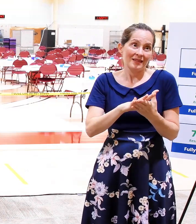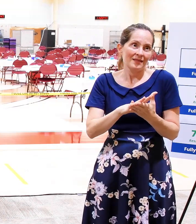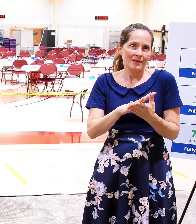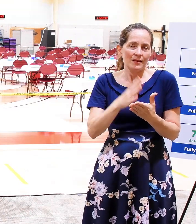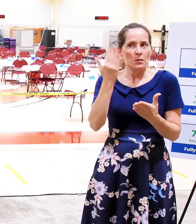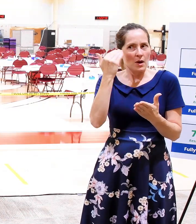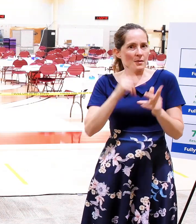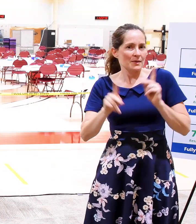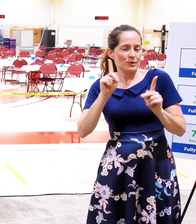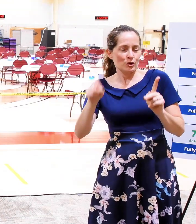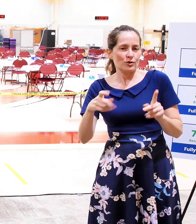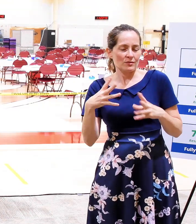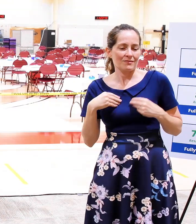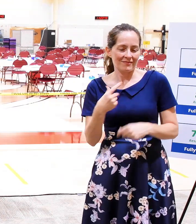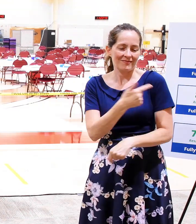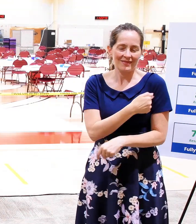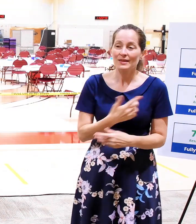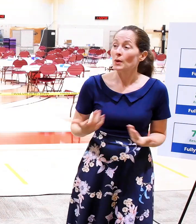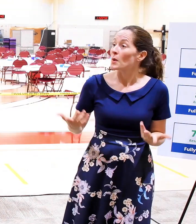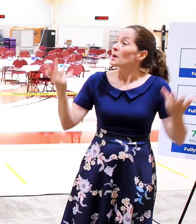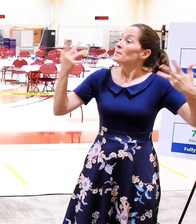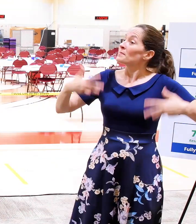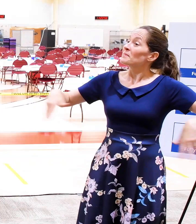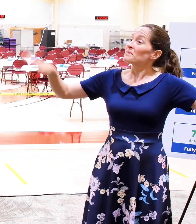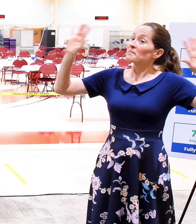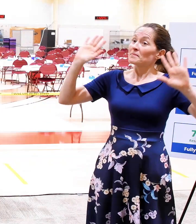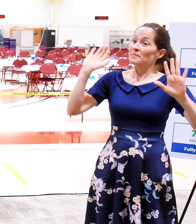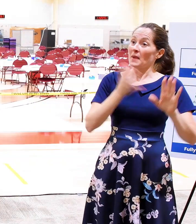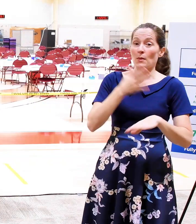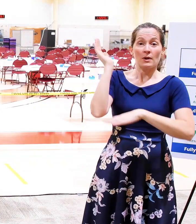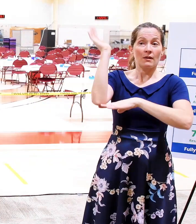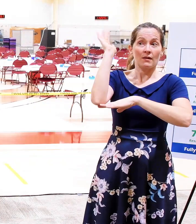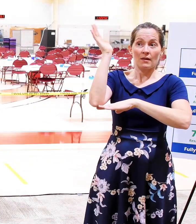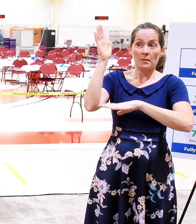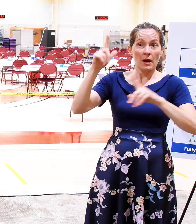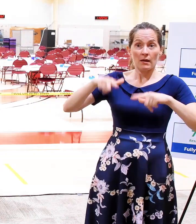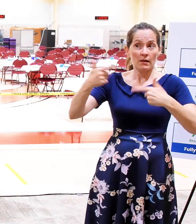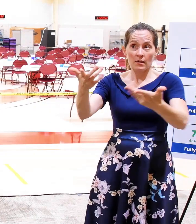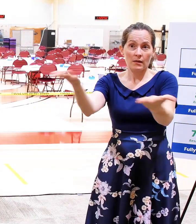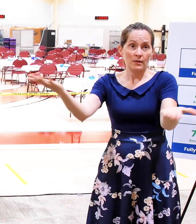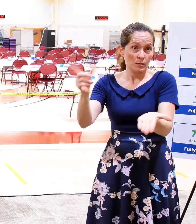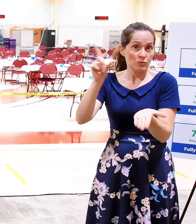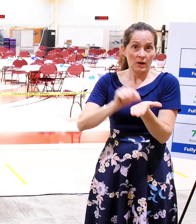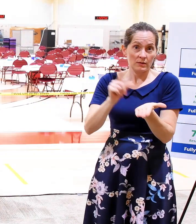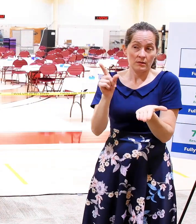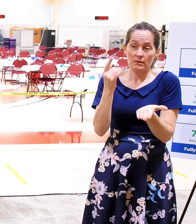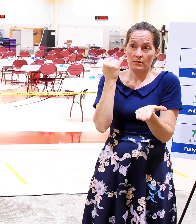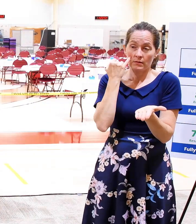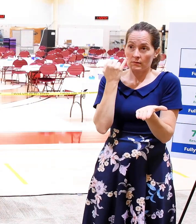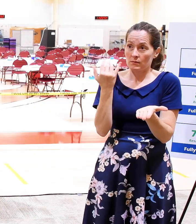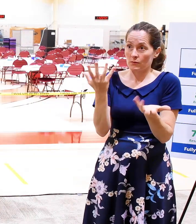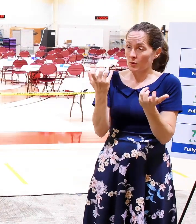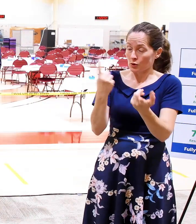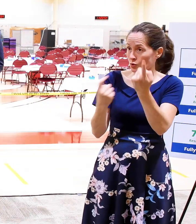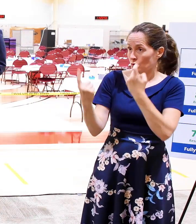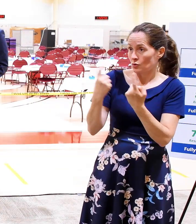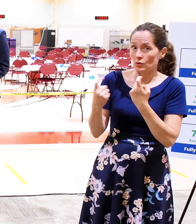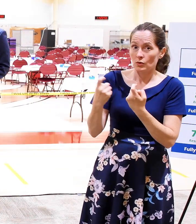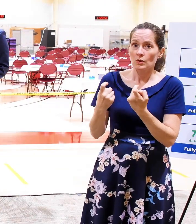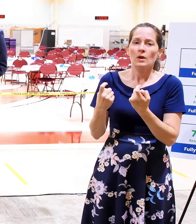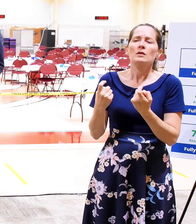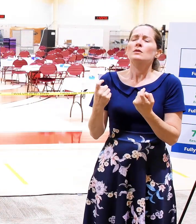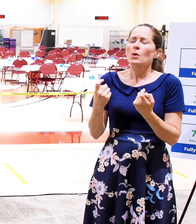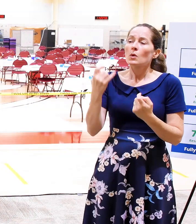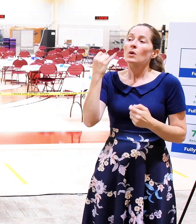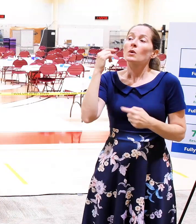formal remarks, but we're going to open it up to the press if there are other questions. And for the benefit of those who are joining us on Facebook Live, I will go ahead and